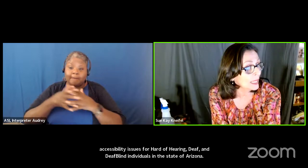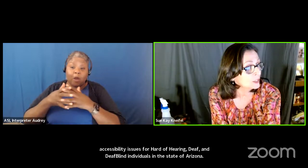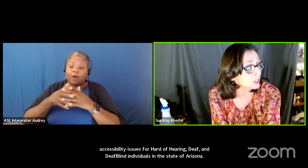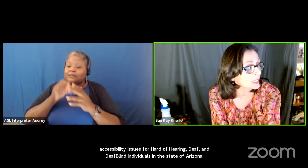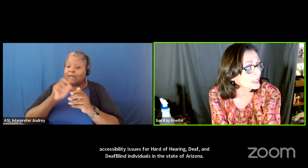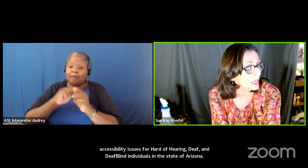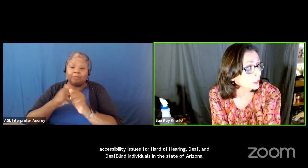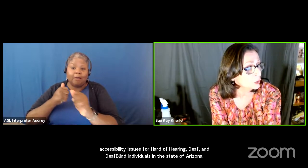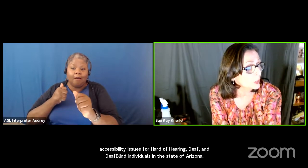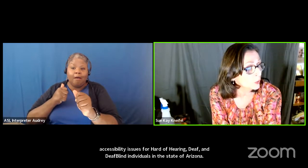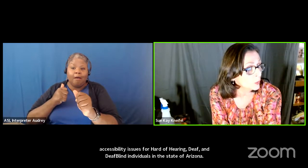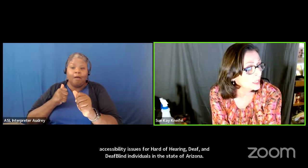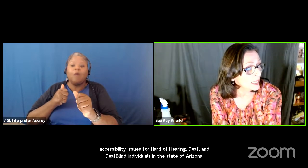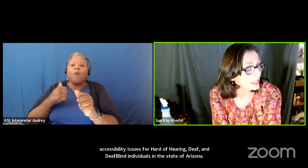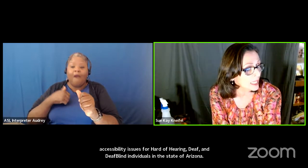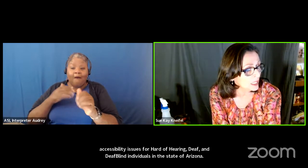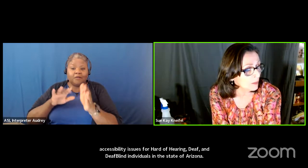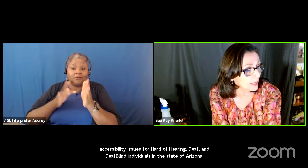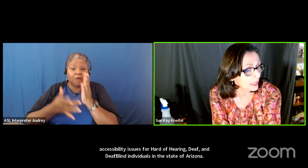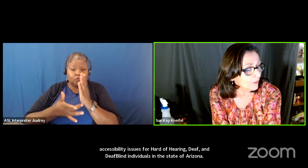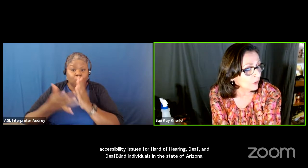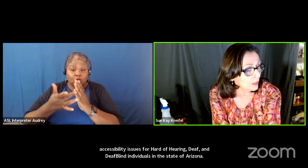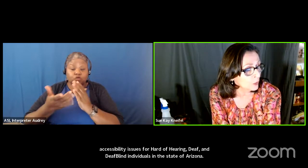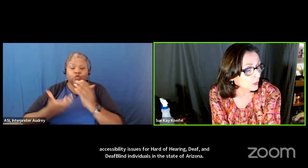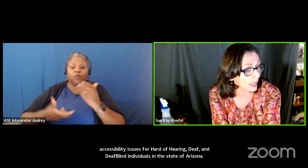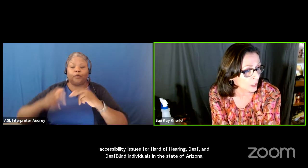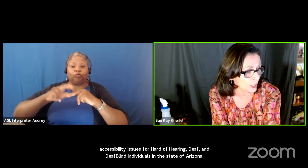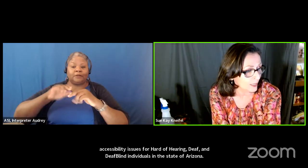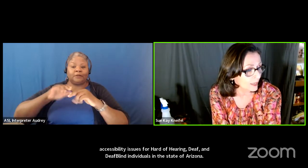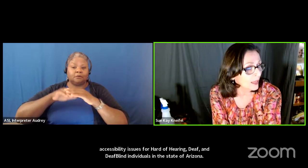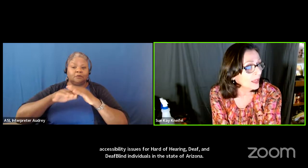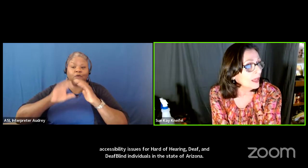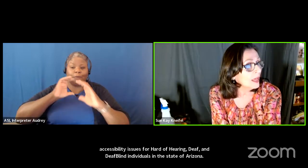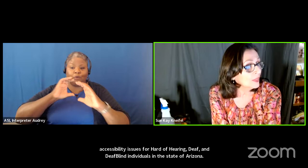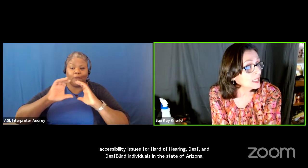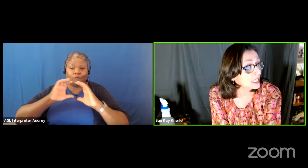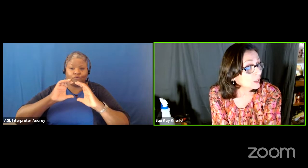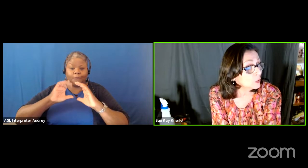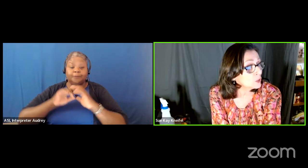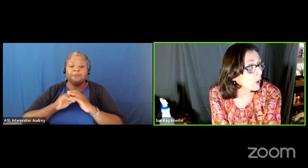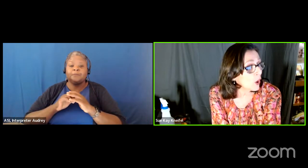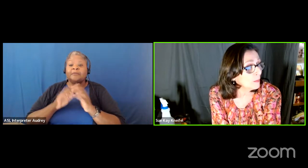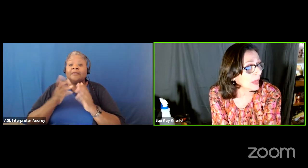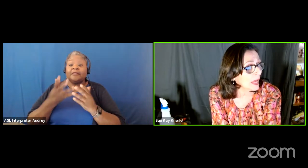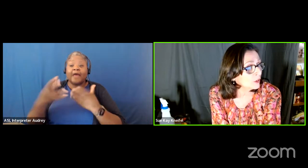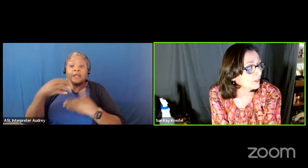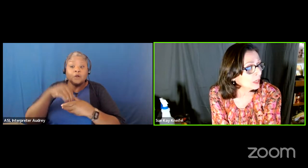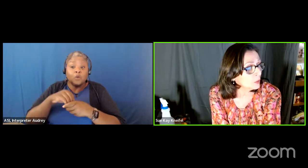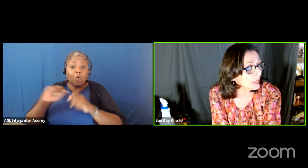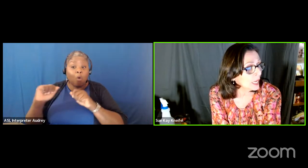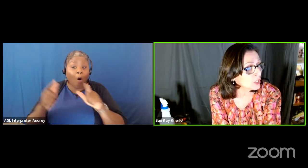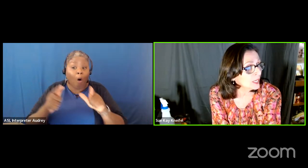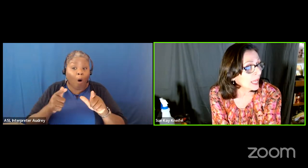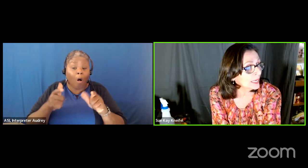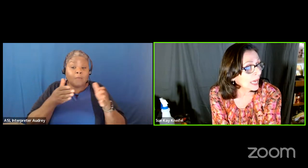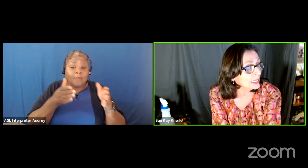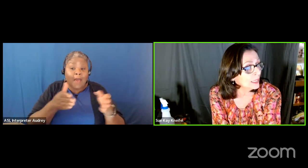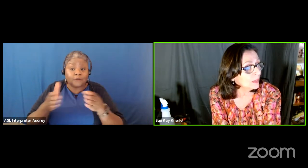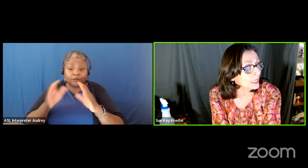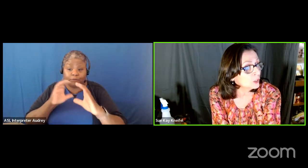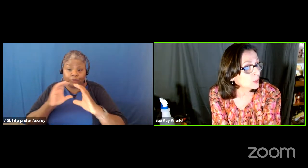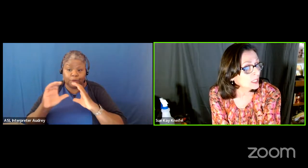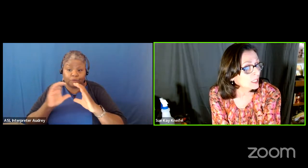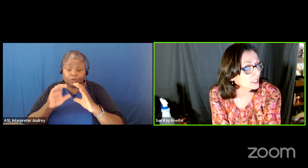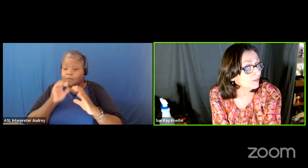when technology is there to increase accessibility for communication. This includes all manner of communication and